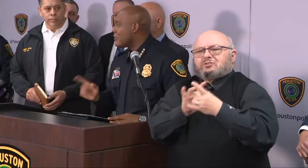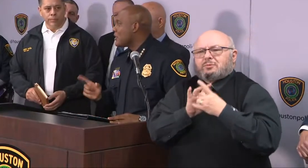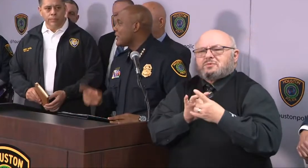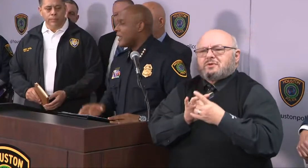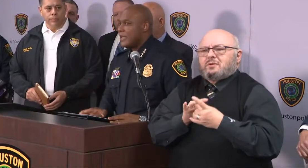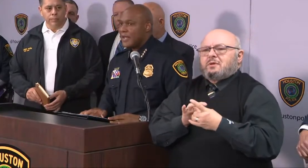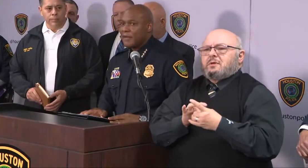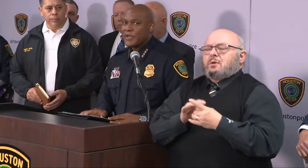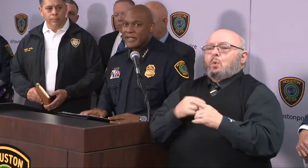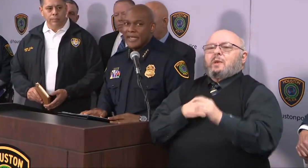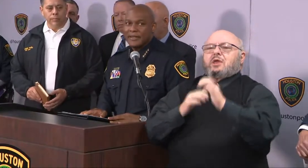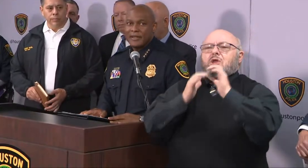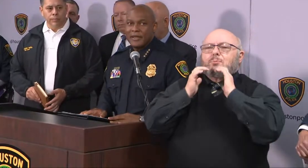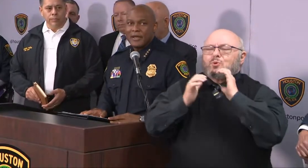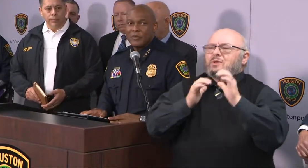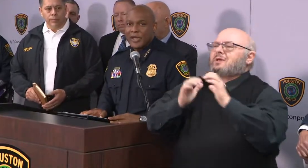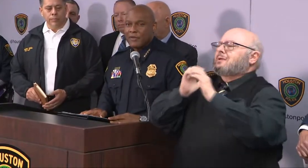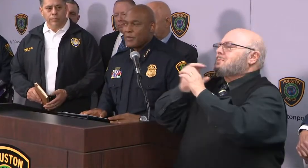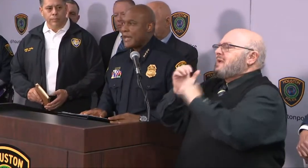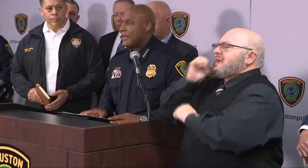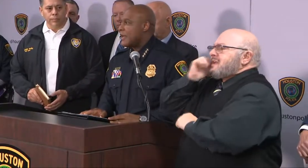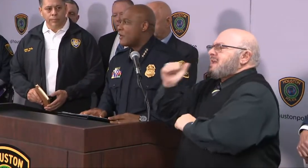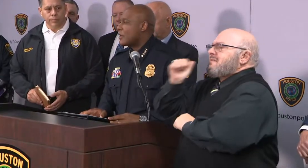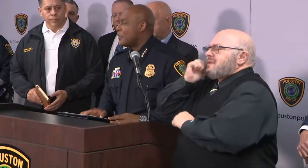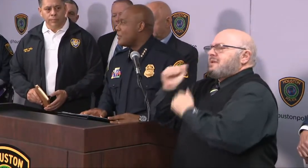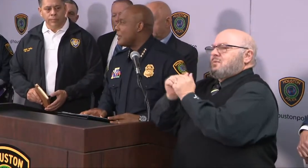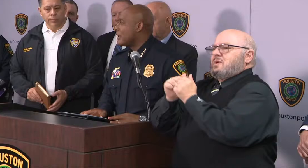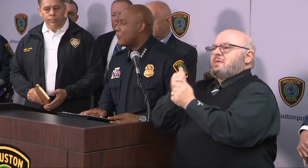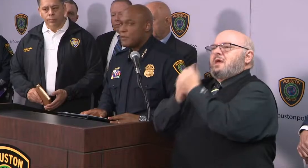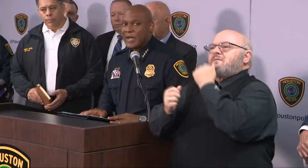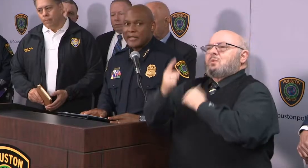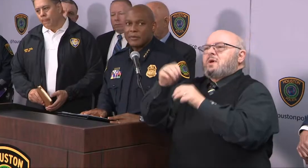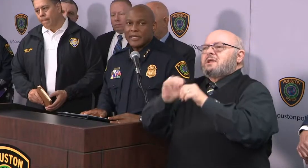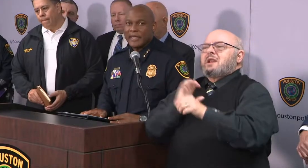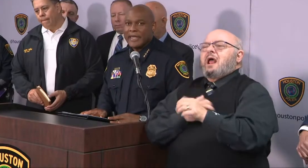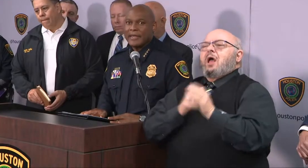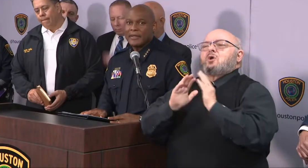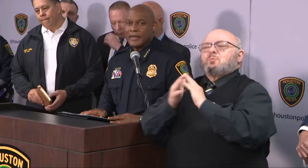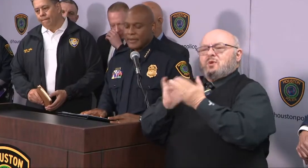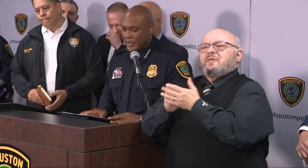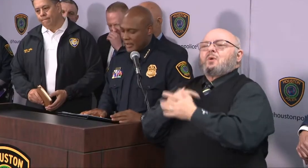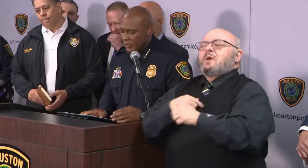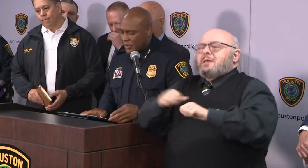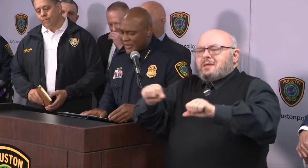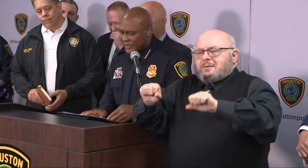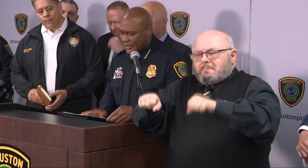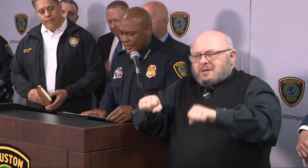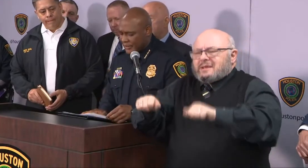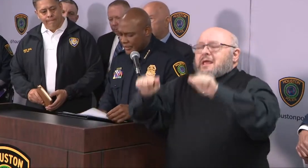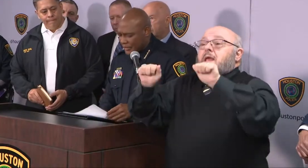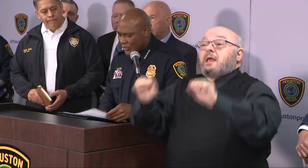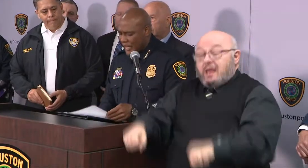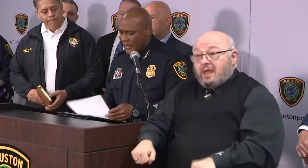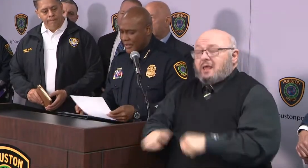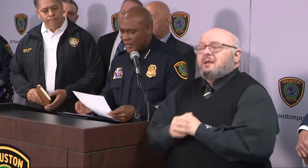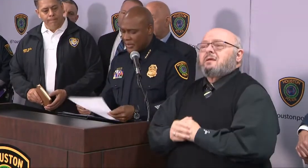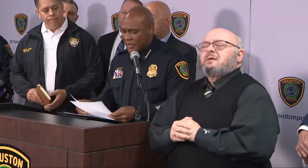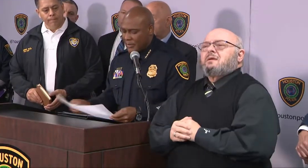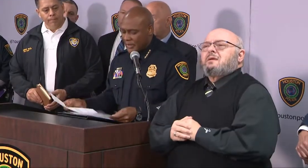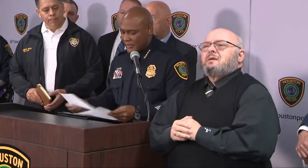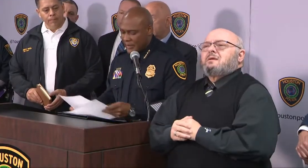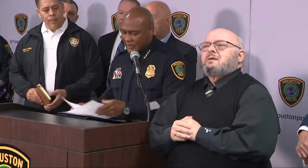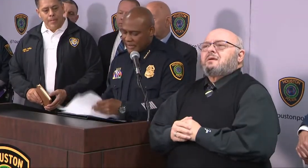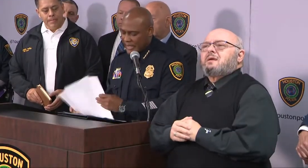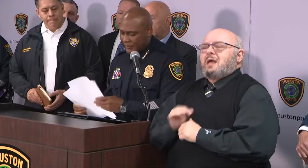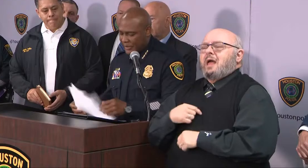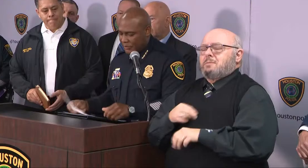we communicate every day with everybody in our community that we possibly can. And we'll continue to do that. I'm